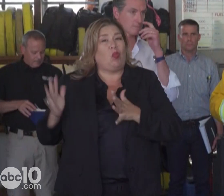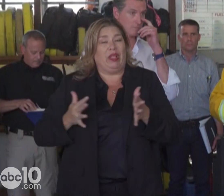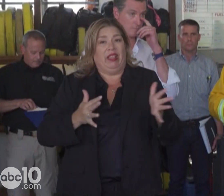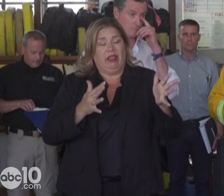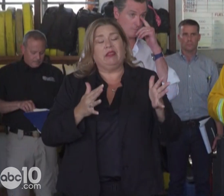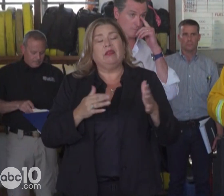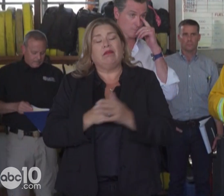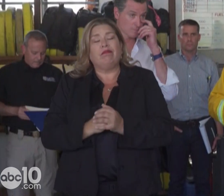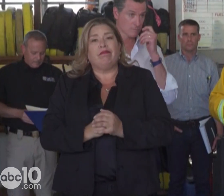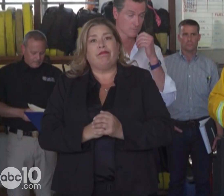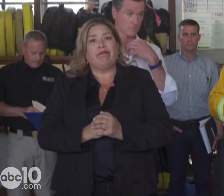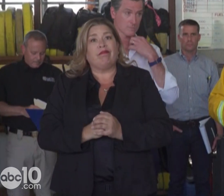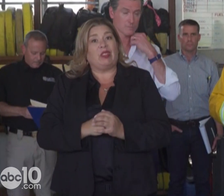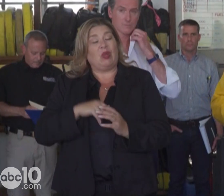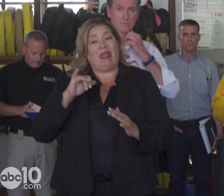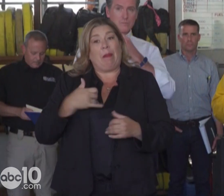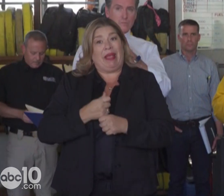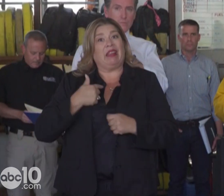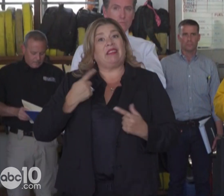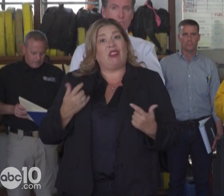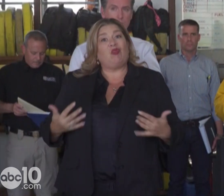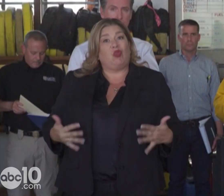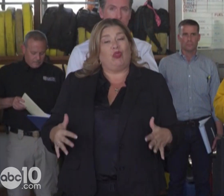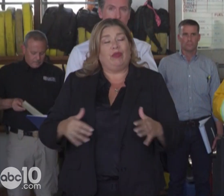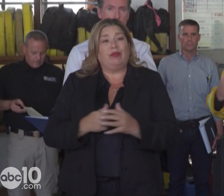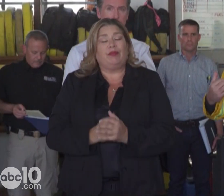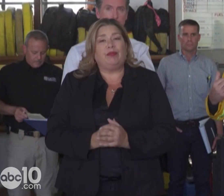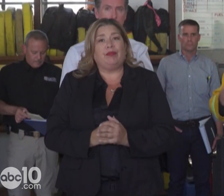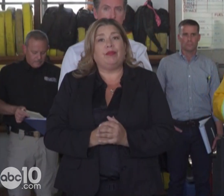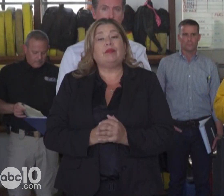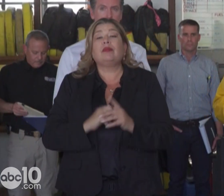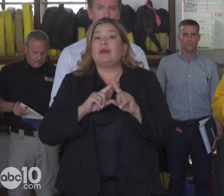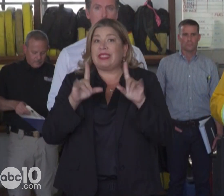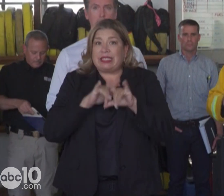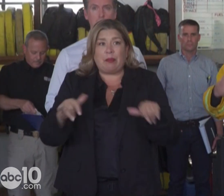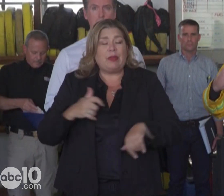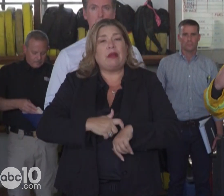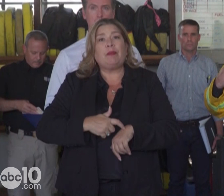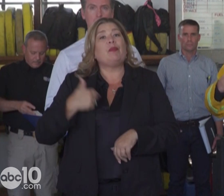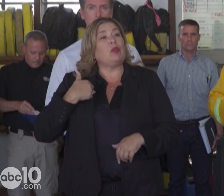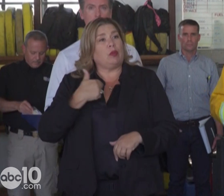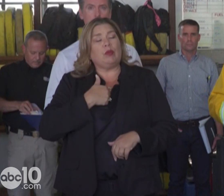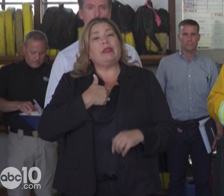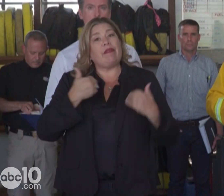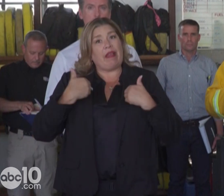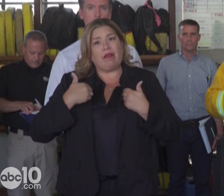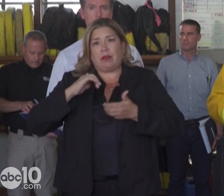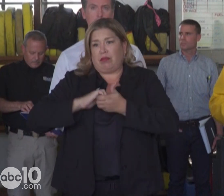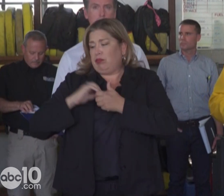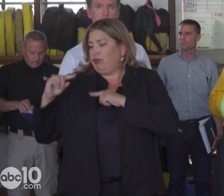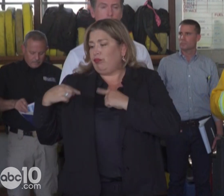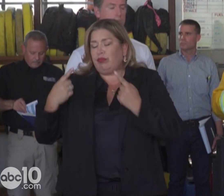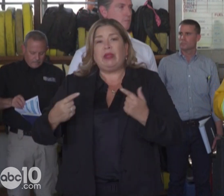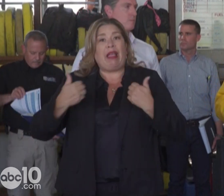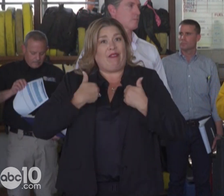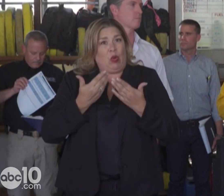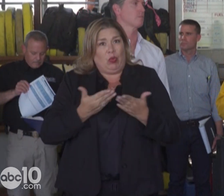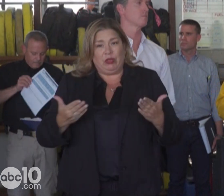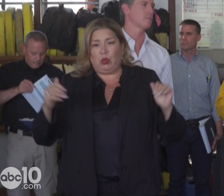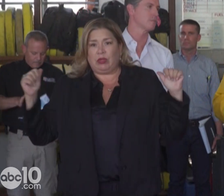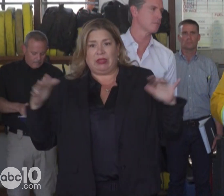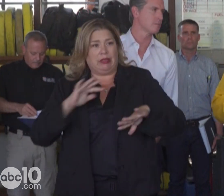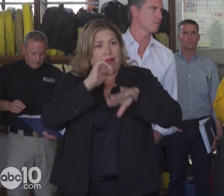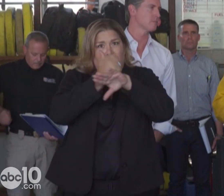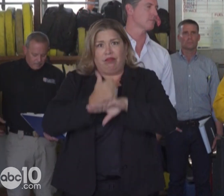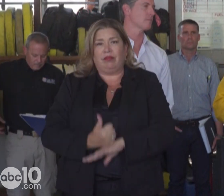really making us bristle a little bit. But at the same time, we have had the partnership and the resources deployed.